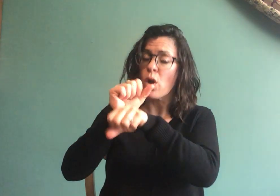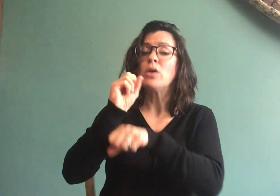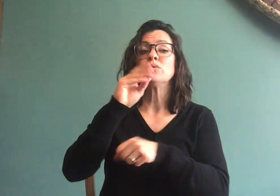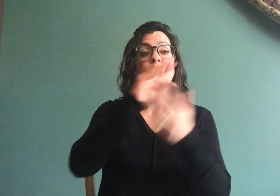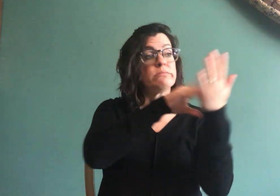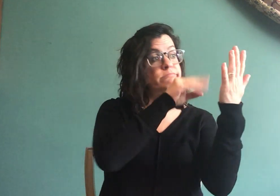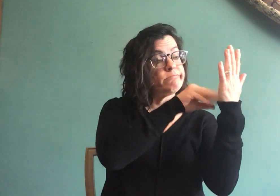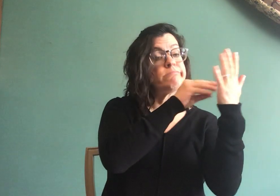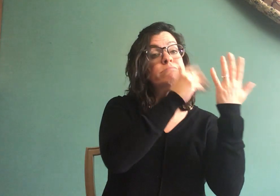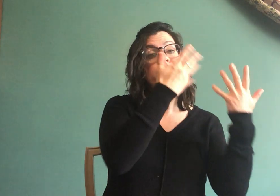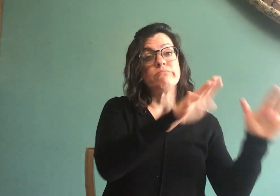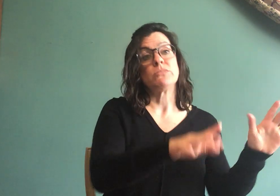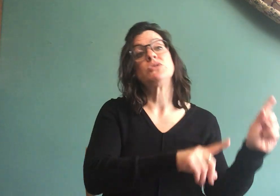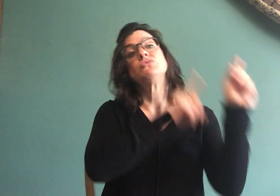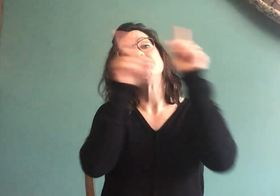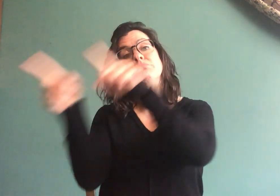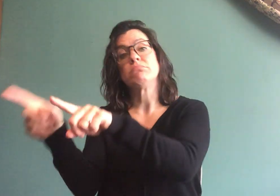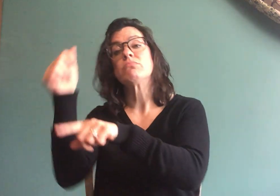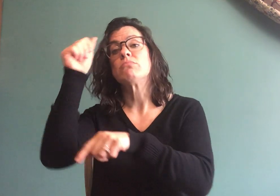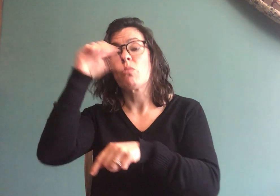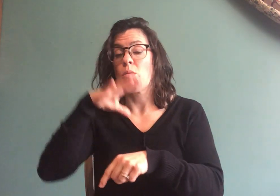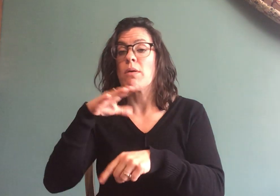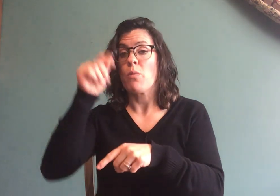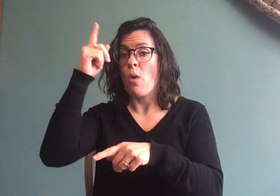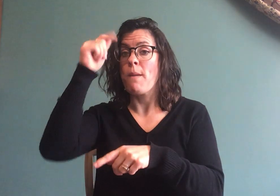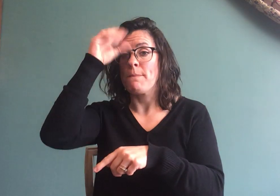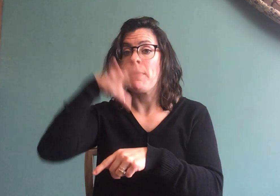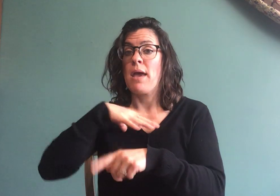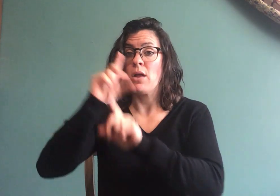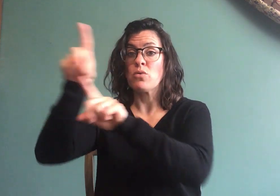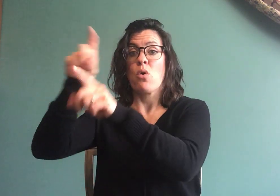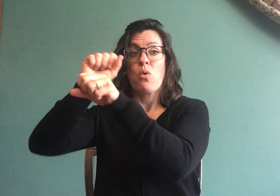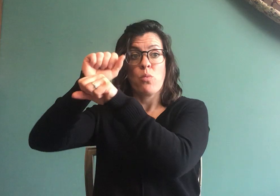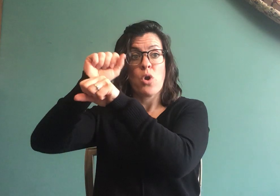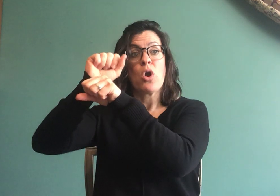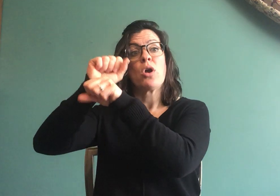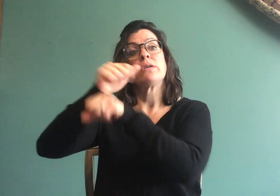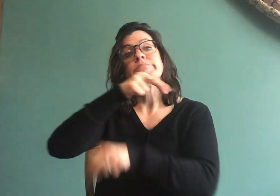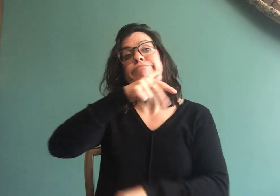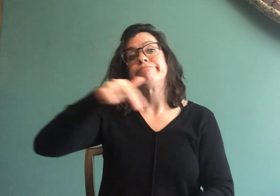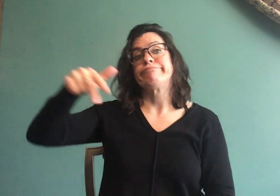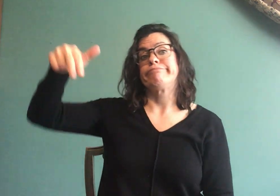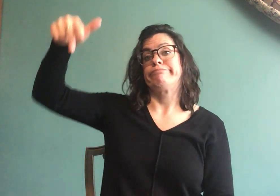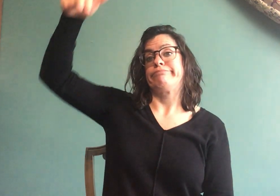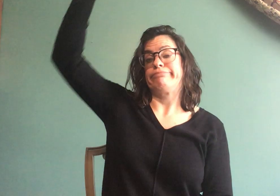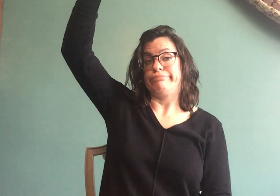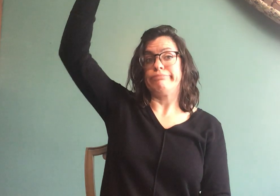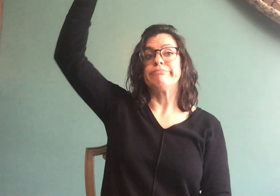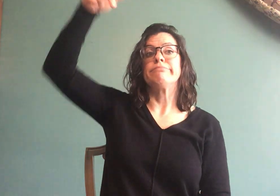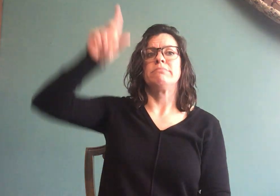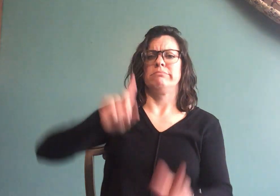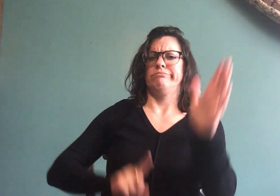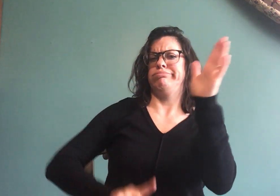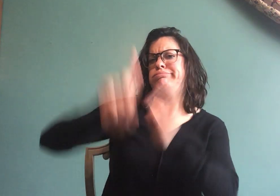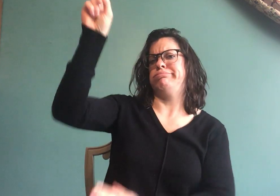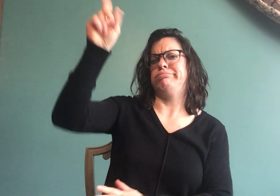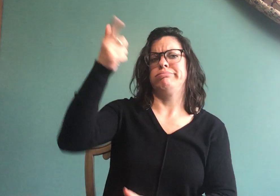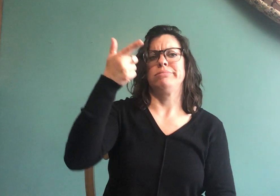on a scaffold and he was pulling a metal fish. We all know what a fish tape is by now, right? Yes. Okay, so we all know what a